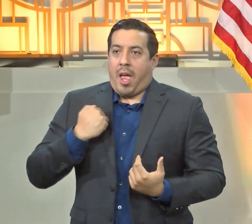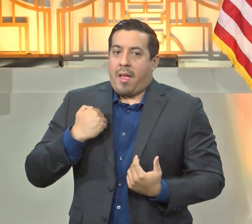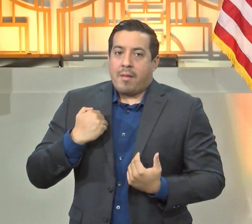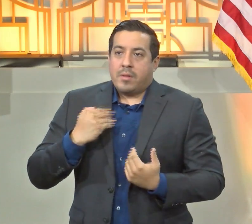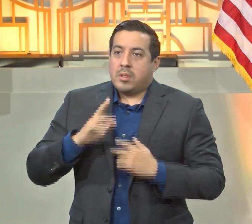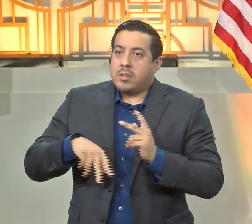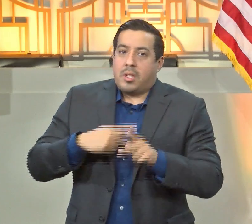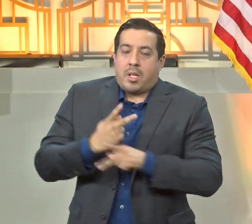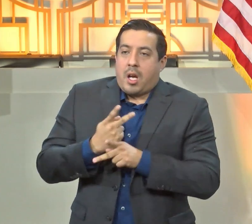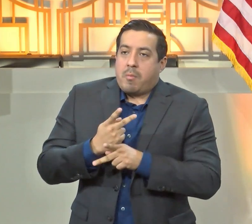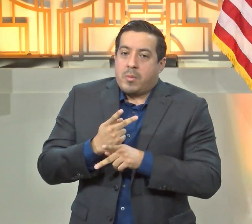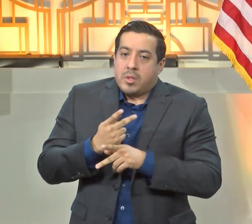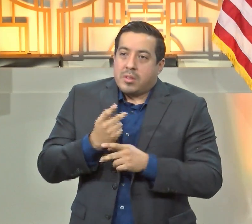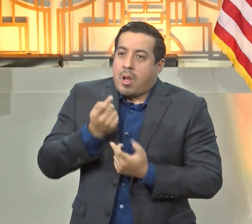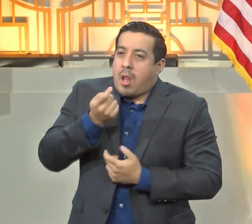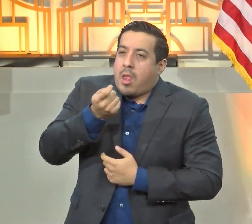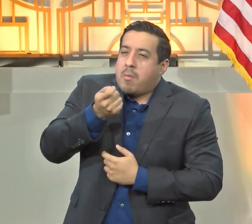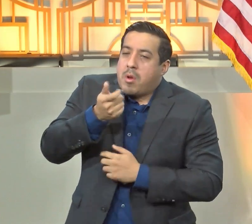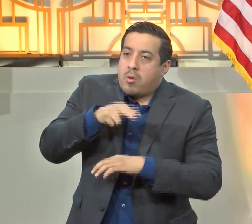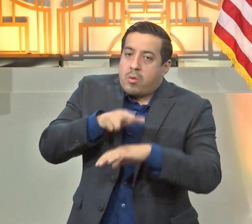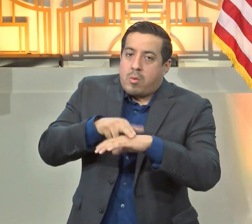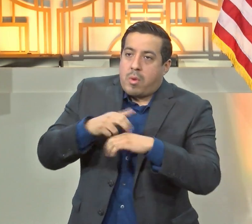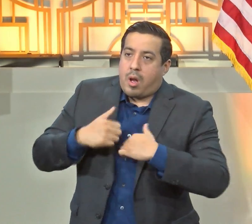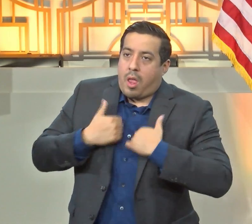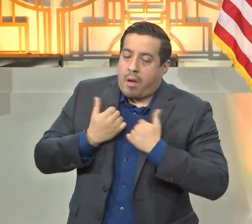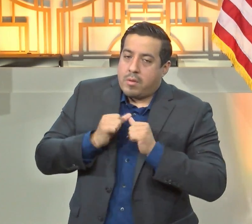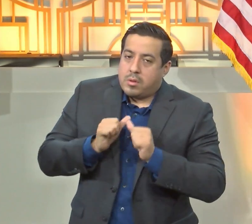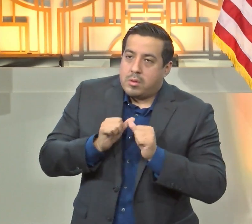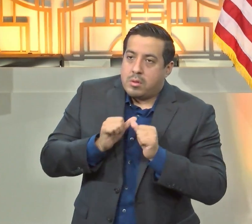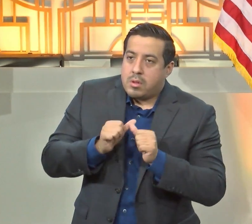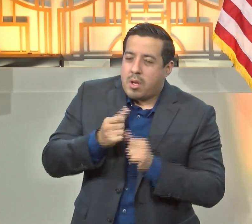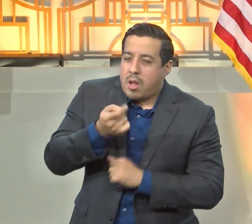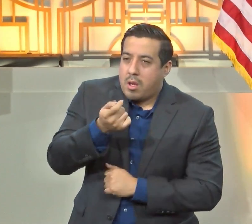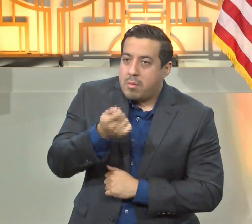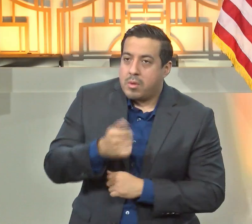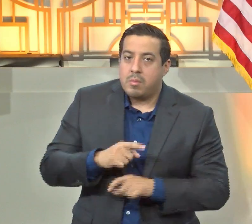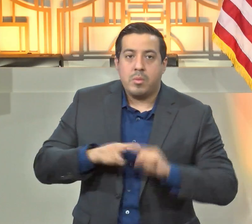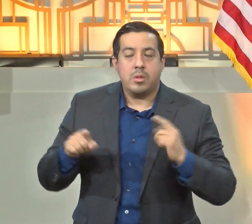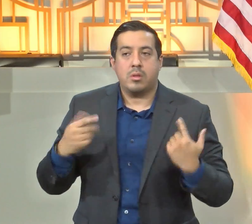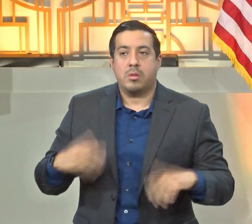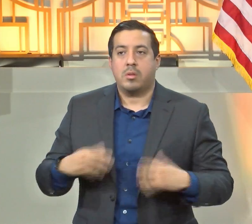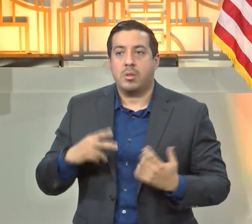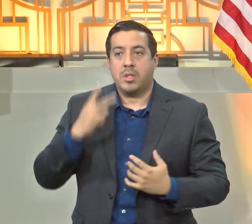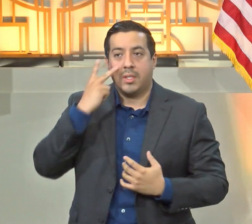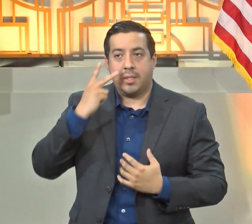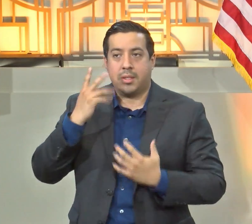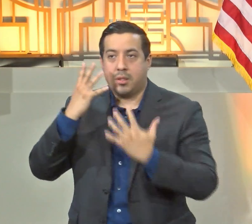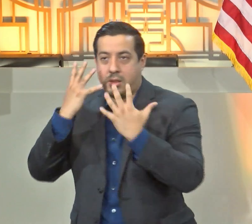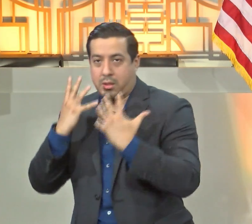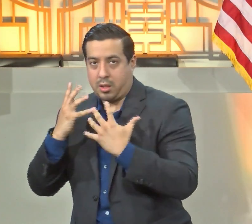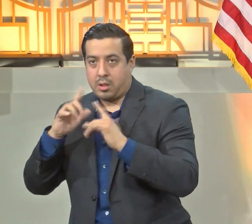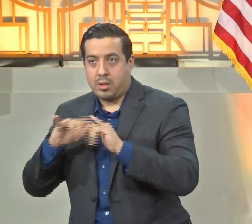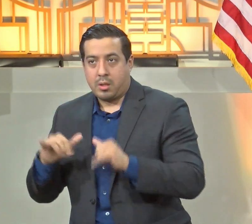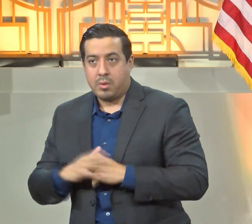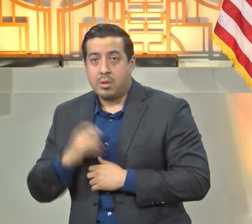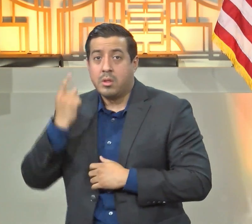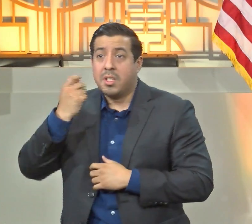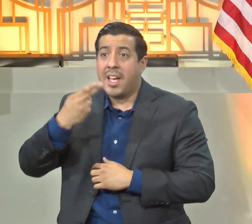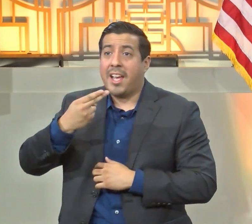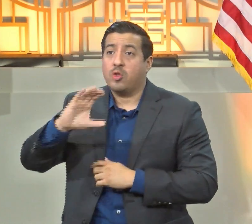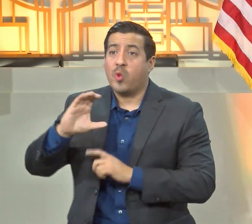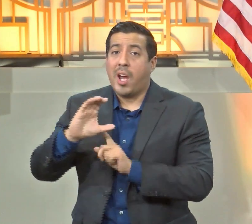semblance of life as usual. But we've seen tragedy too. In Harris